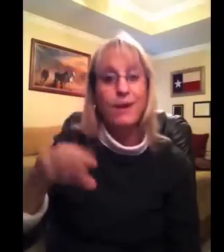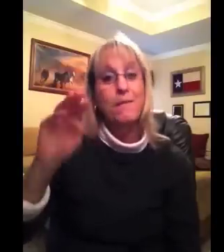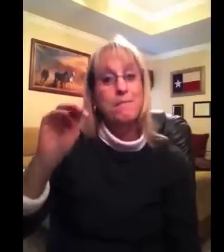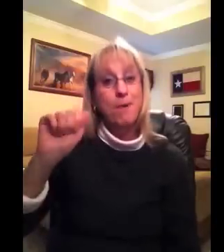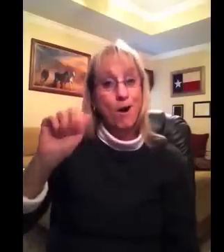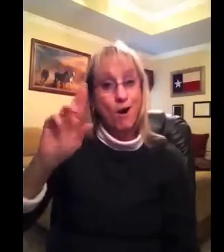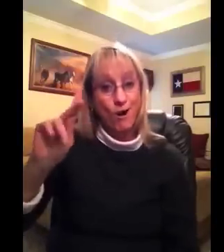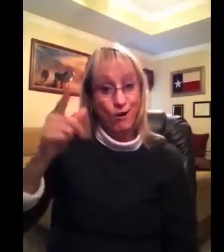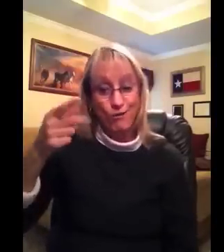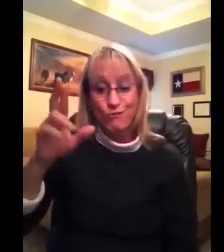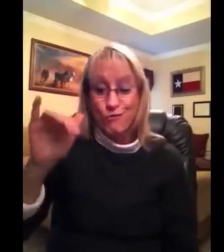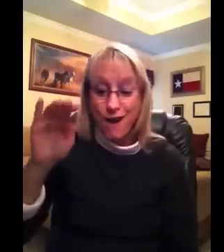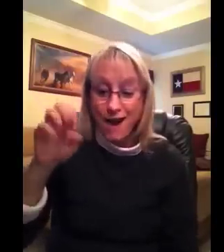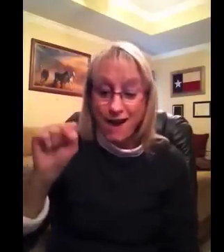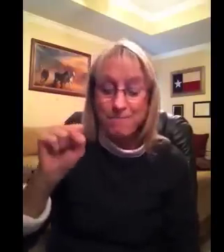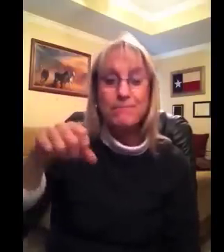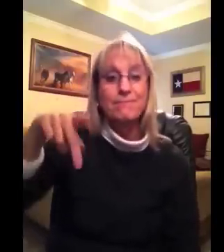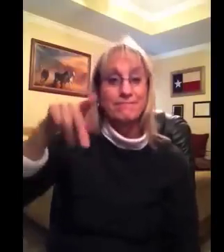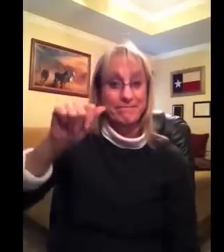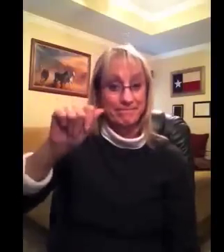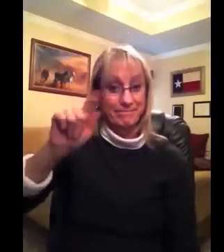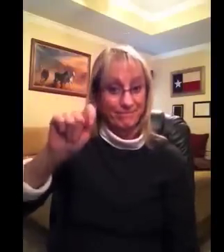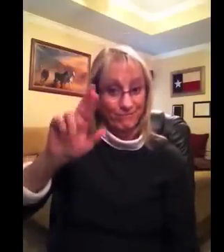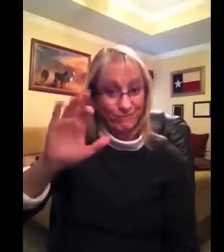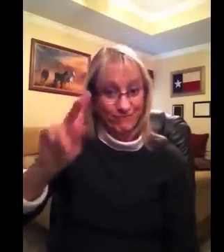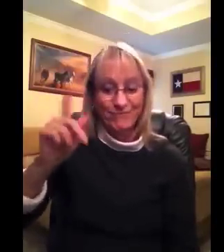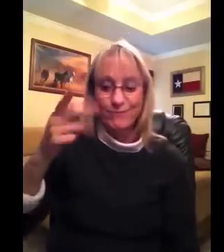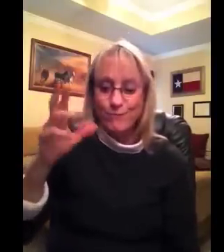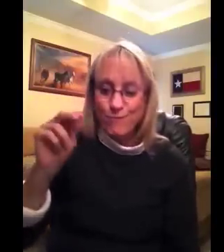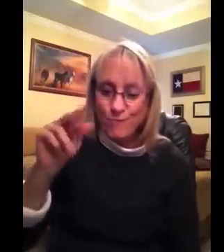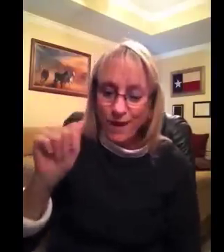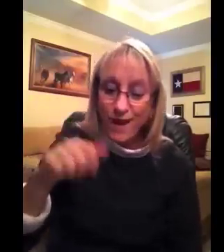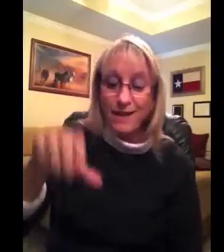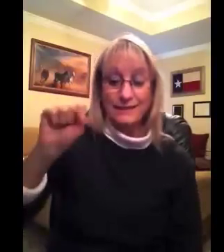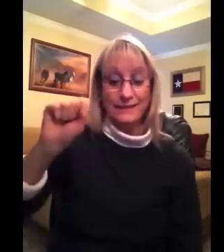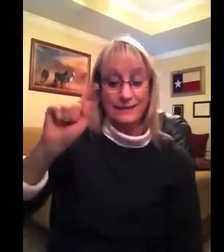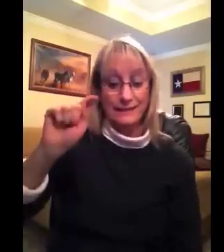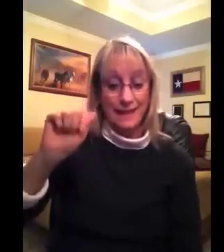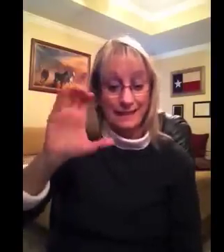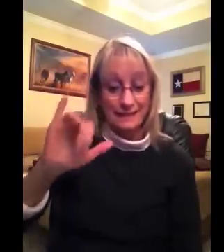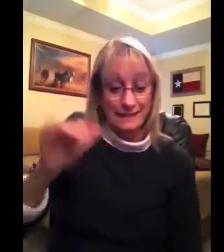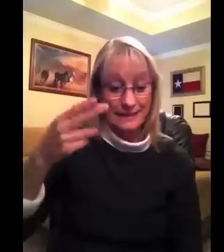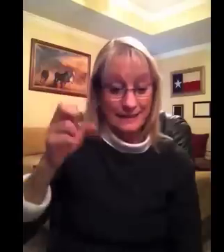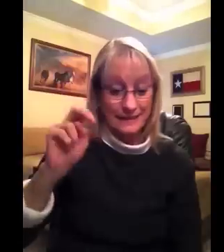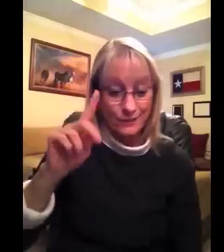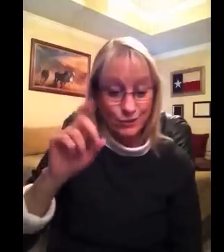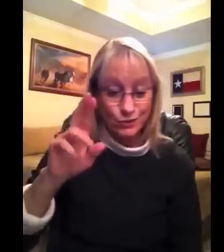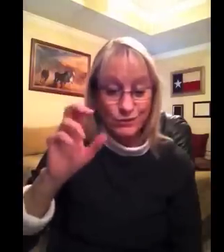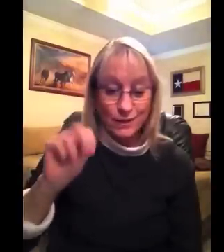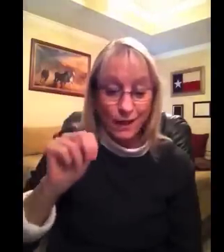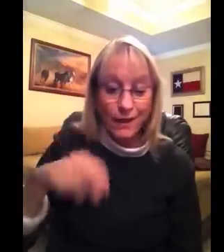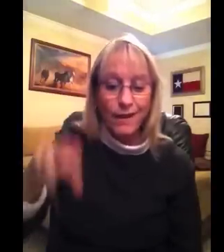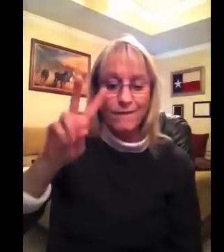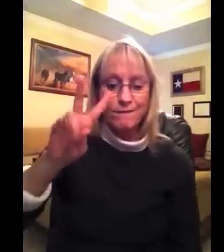Crook, Mark Grimes, Patrick Grona, Stacy